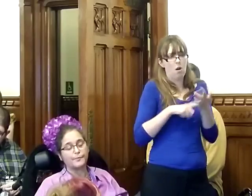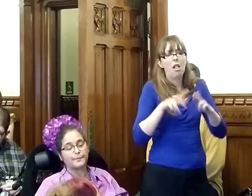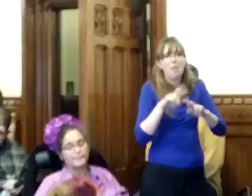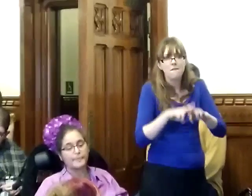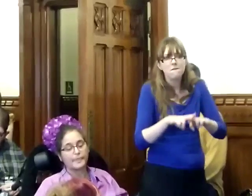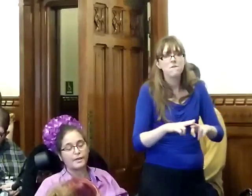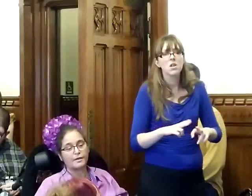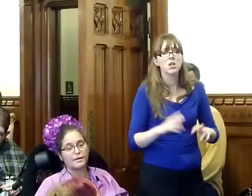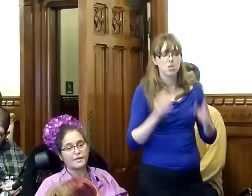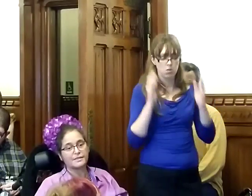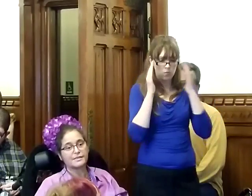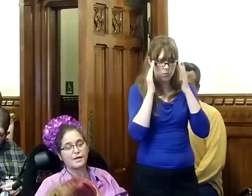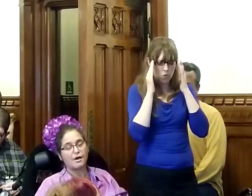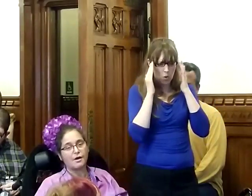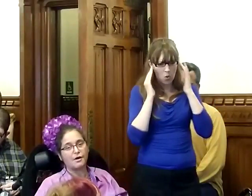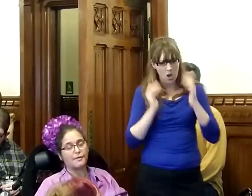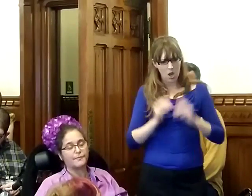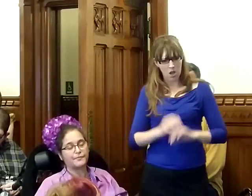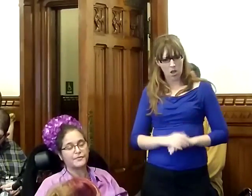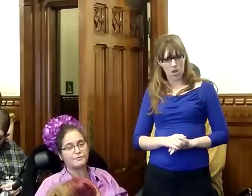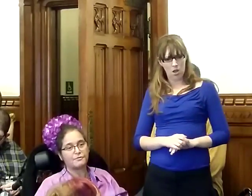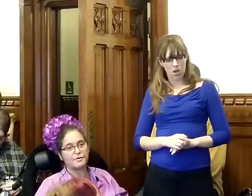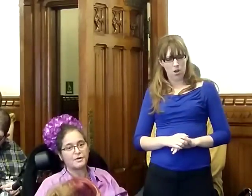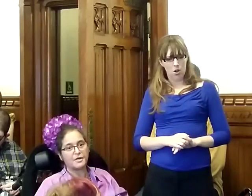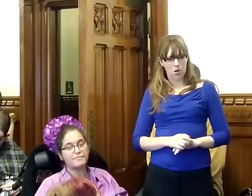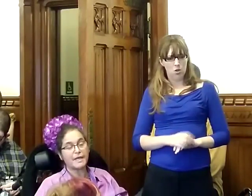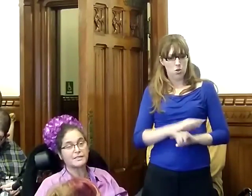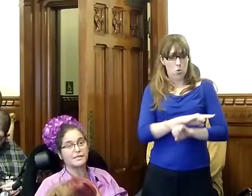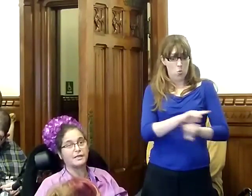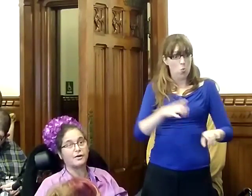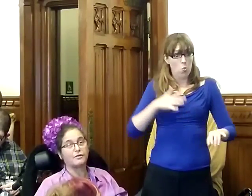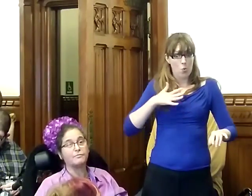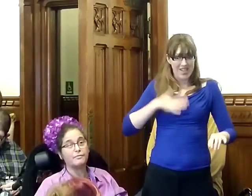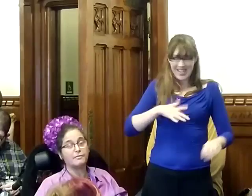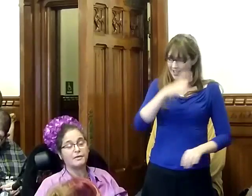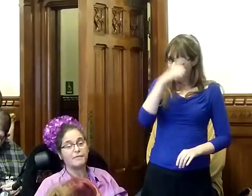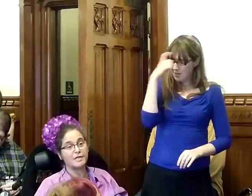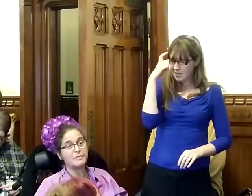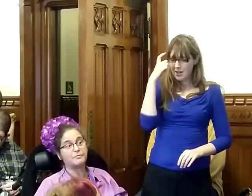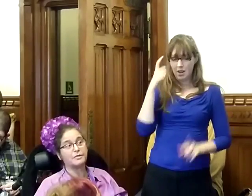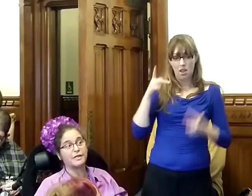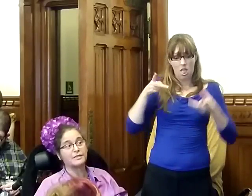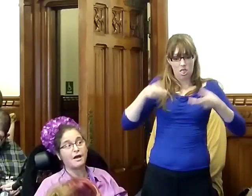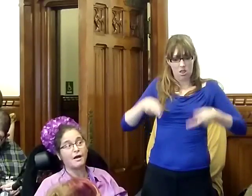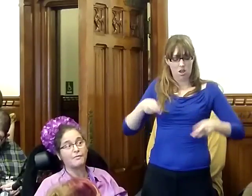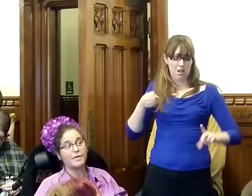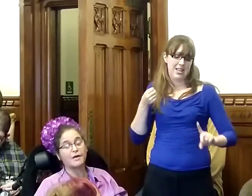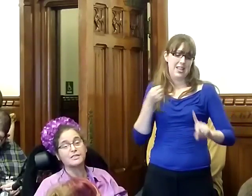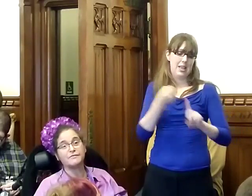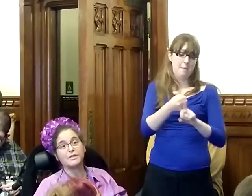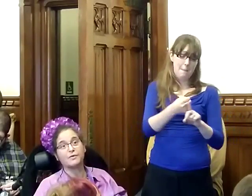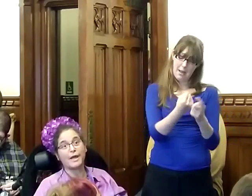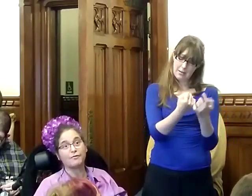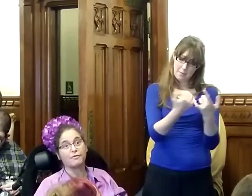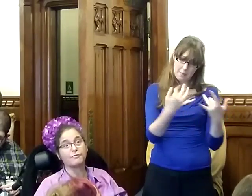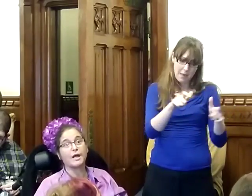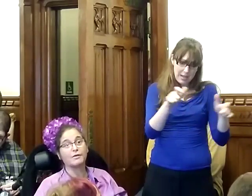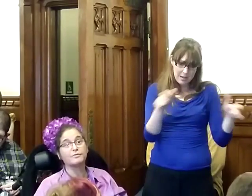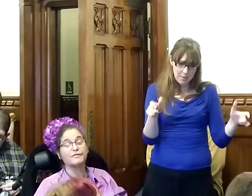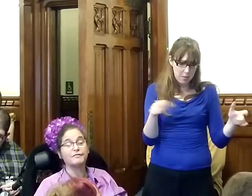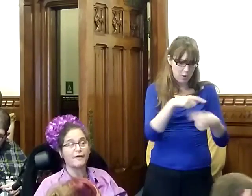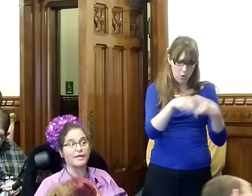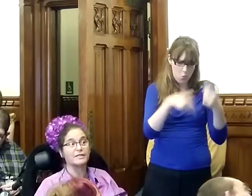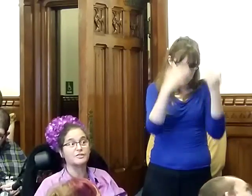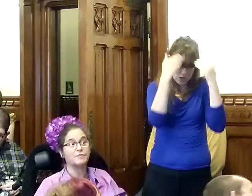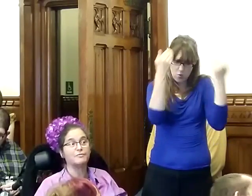the cuts are impacting on many people that we aren't even aware of,